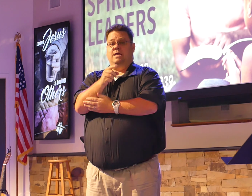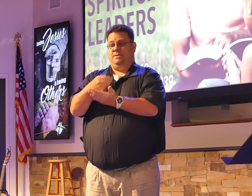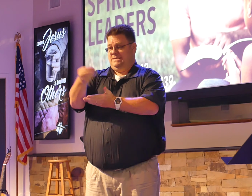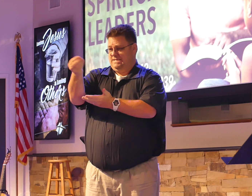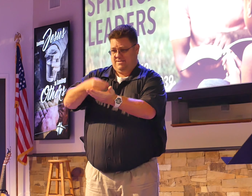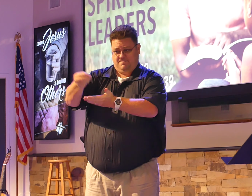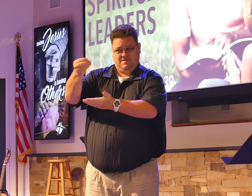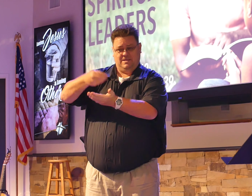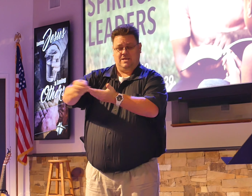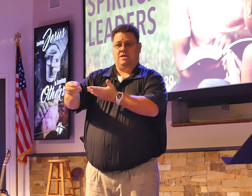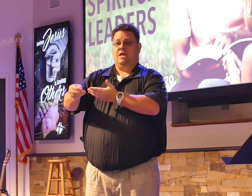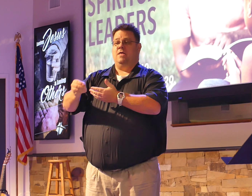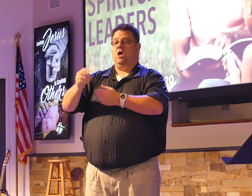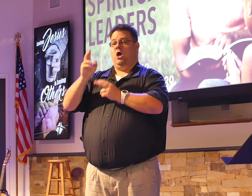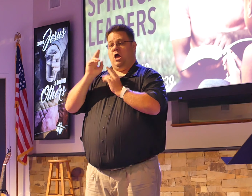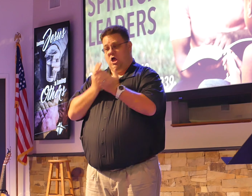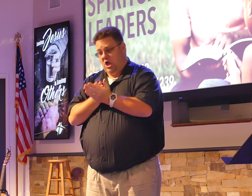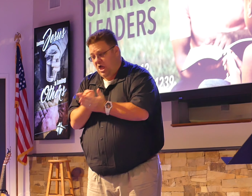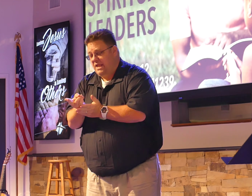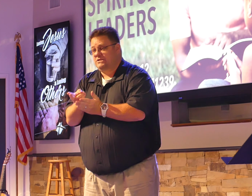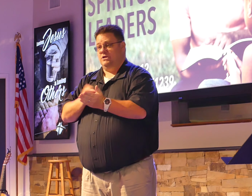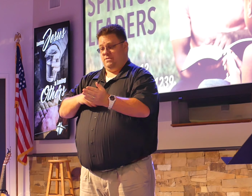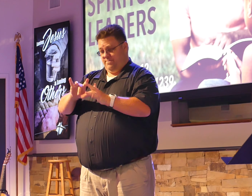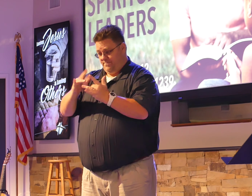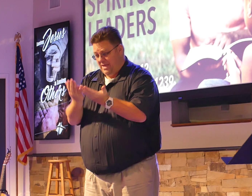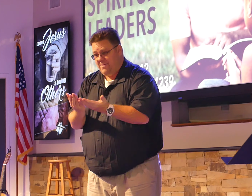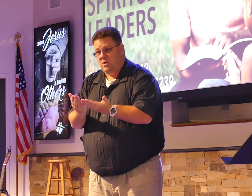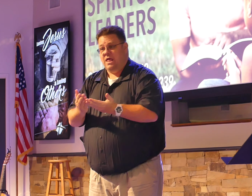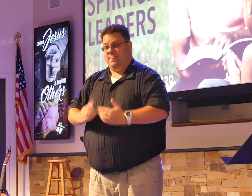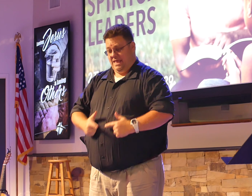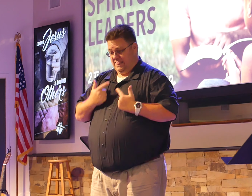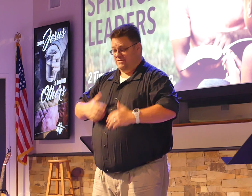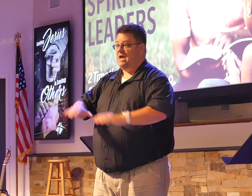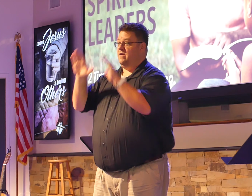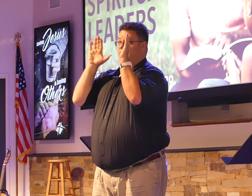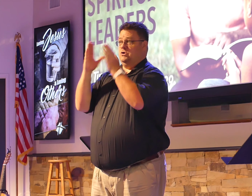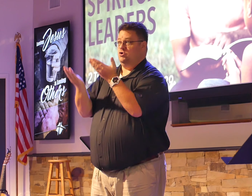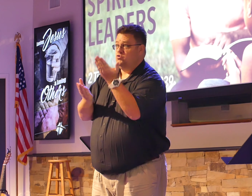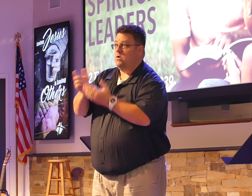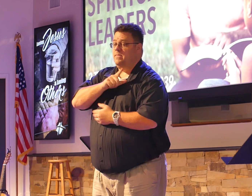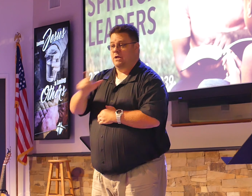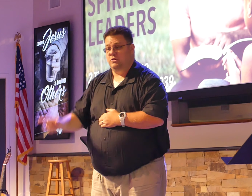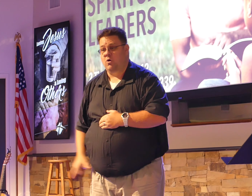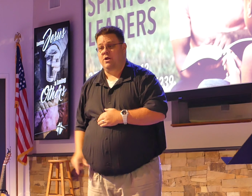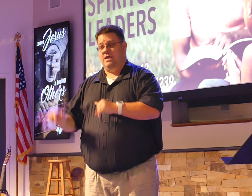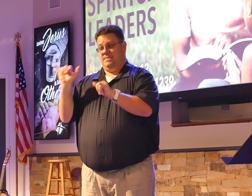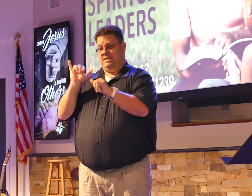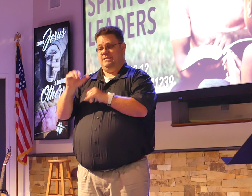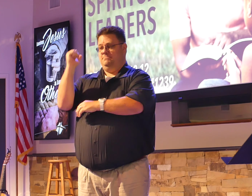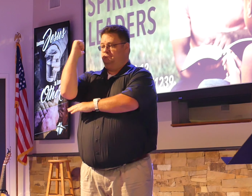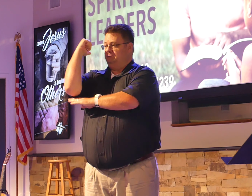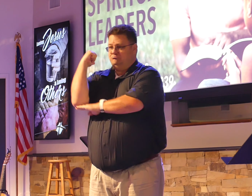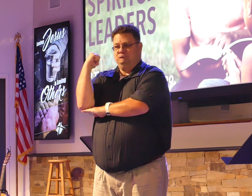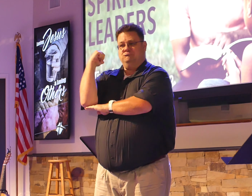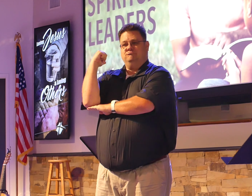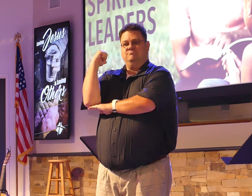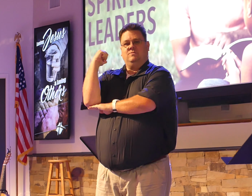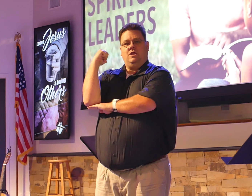sincere in God's work. They've lived sacrificially in order to serve the Lord. They've stayed solid in regards to the